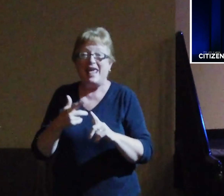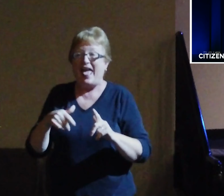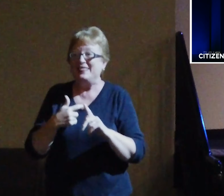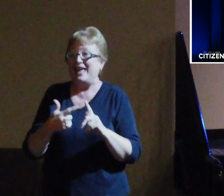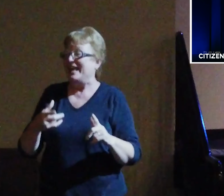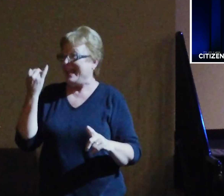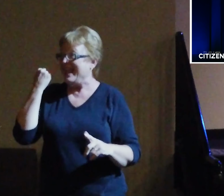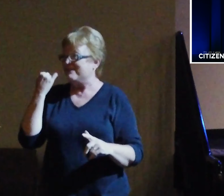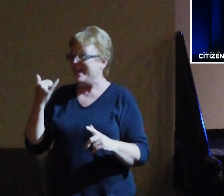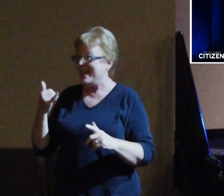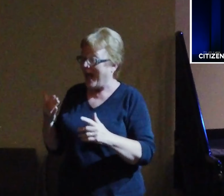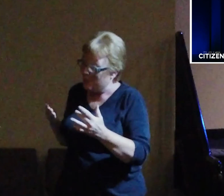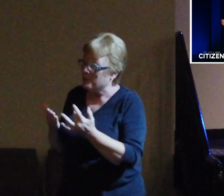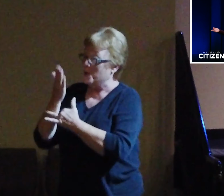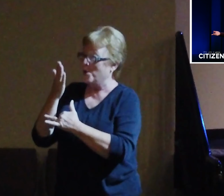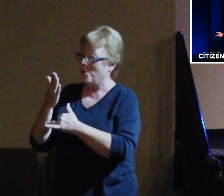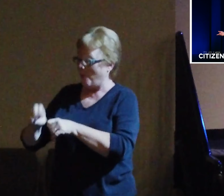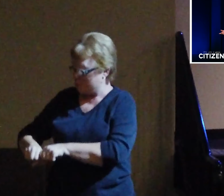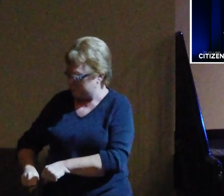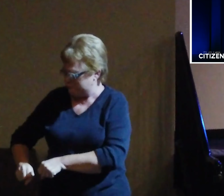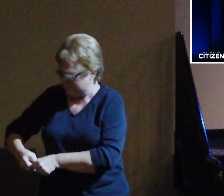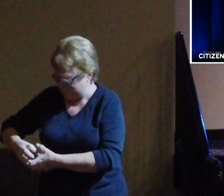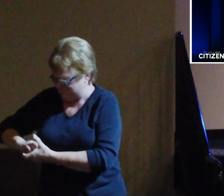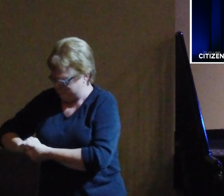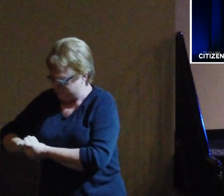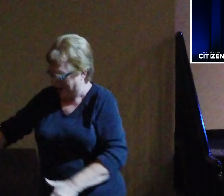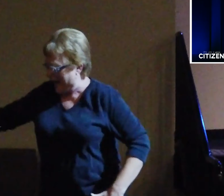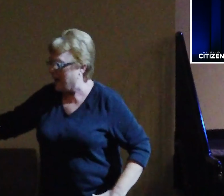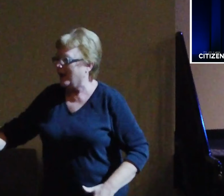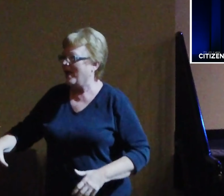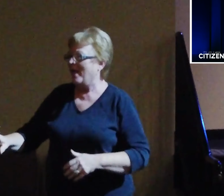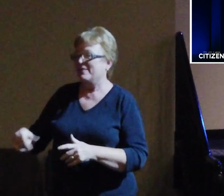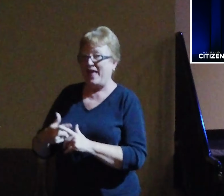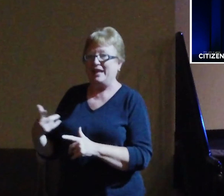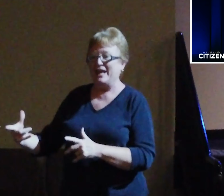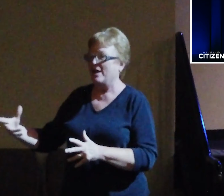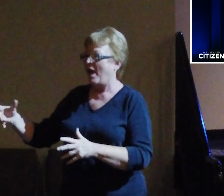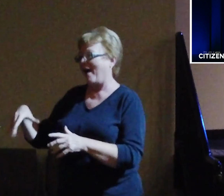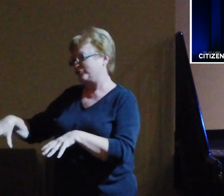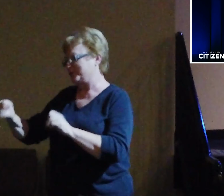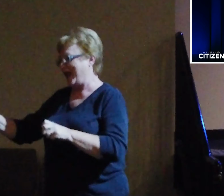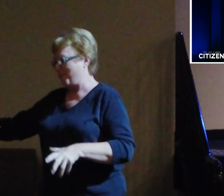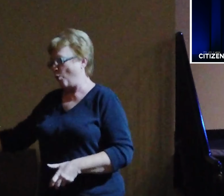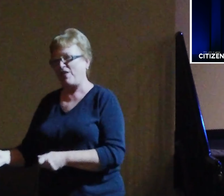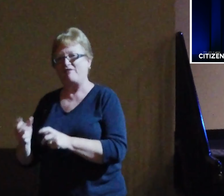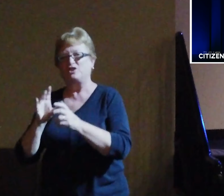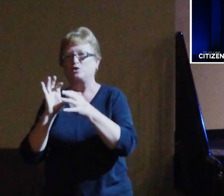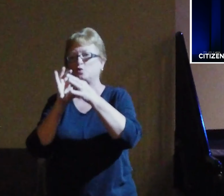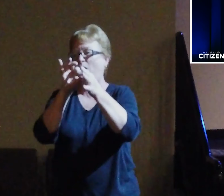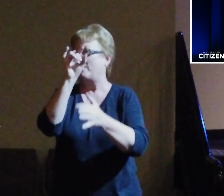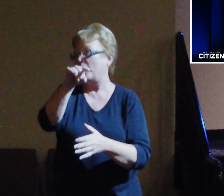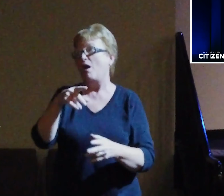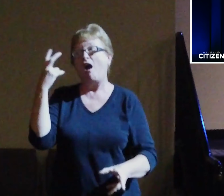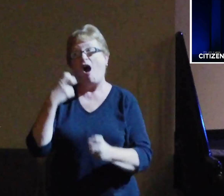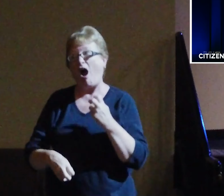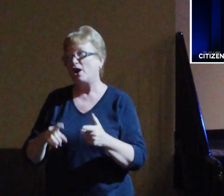the two that he broke through back to his team. But if he didn't, he had to join your team. It was tough to bust through.